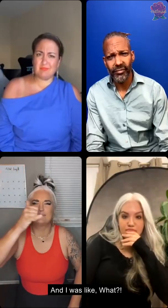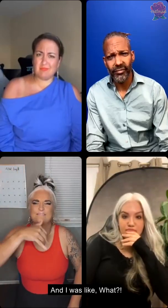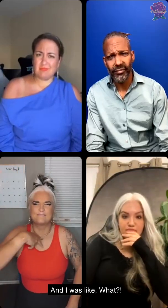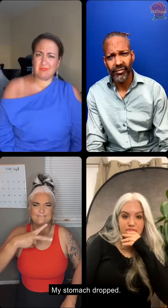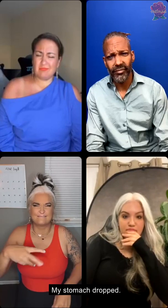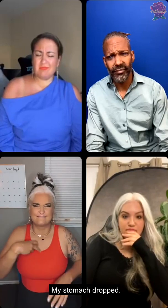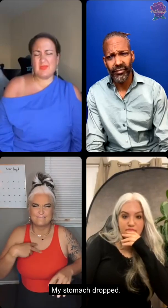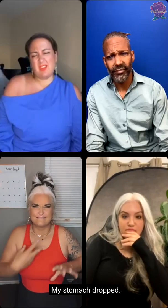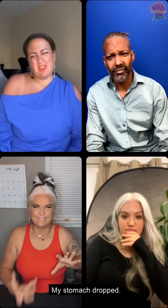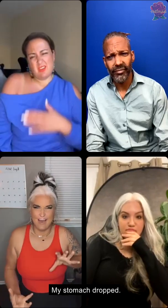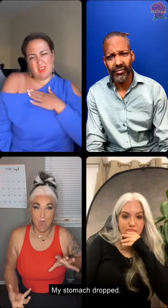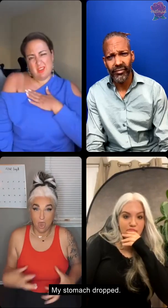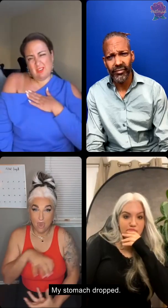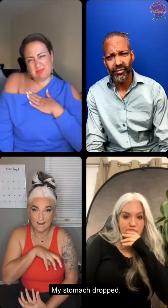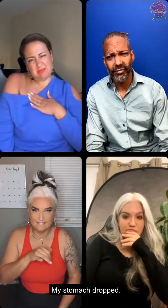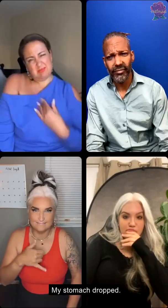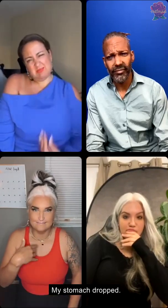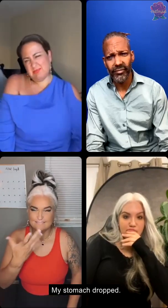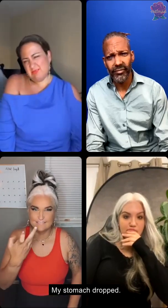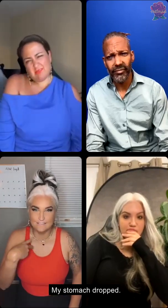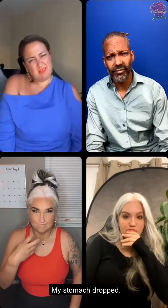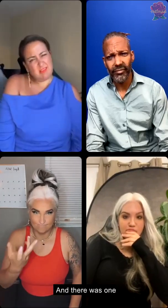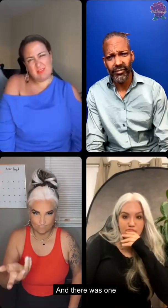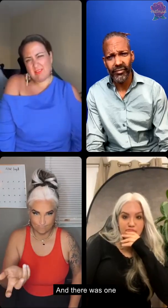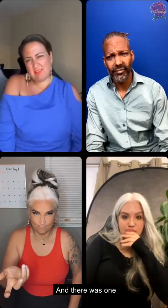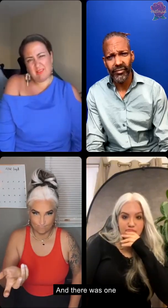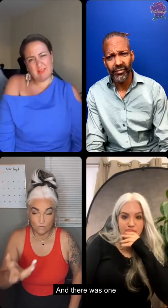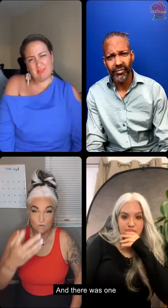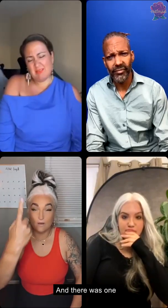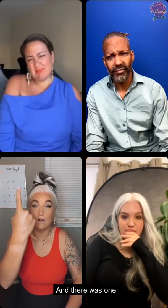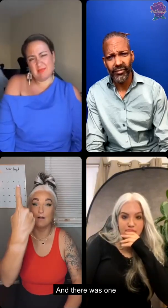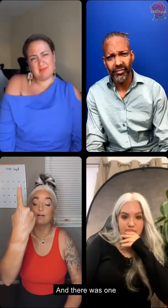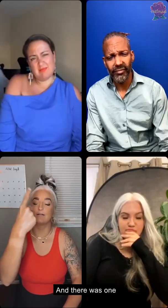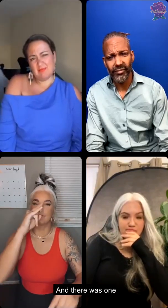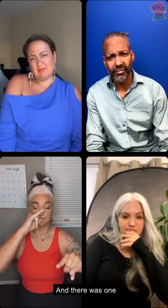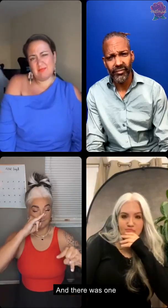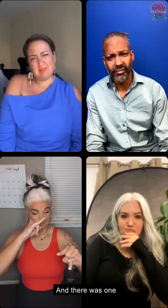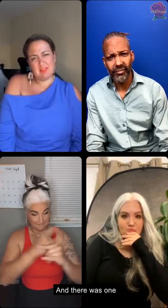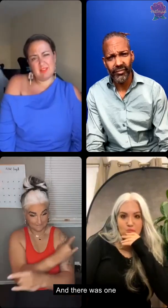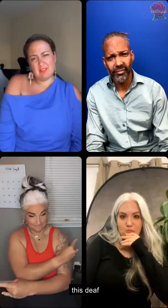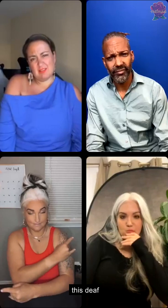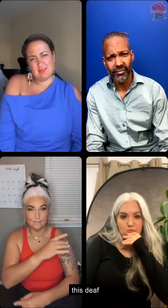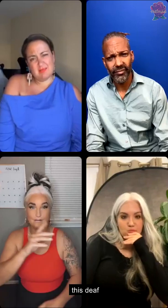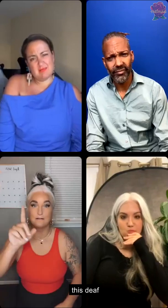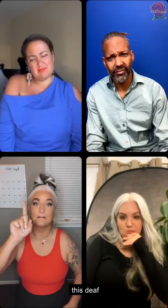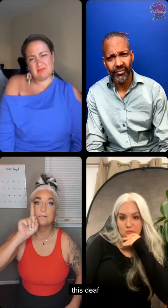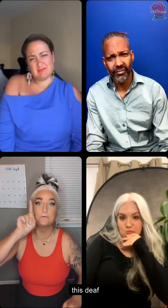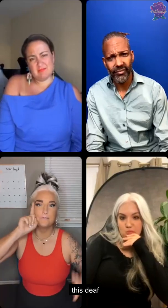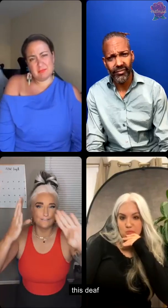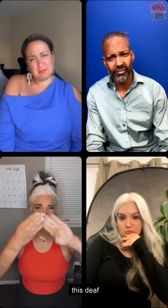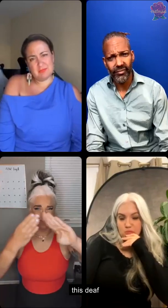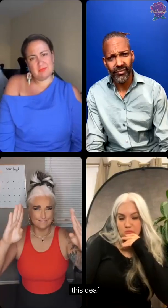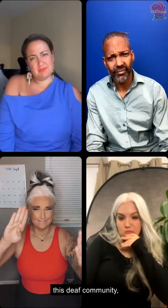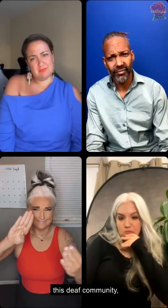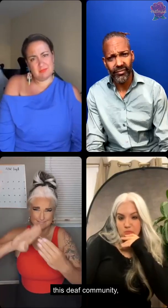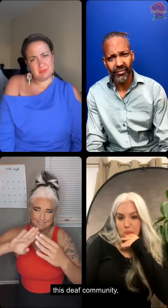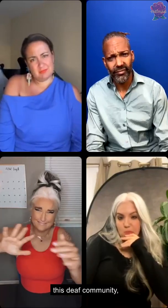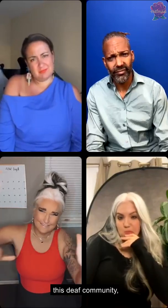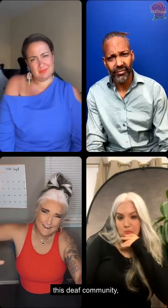like, what? My stomach dropped. And there was one, um, this